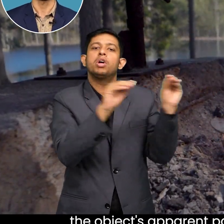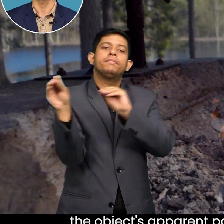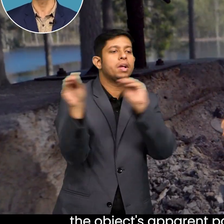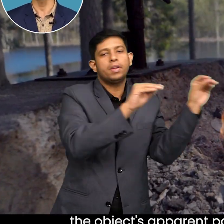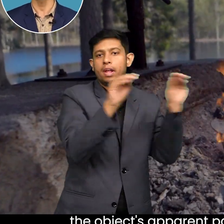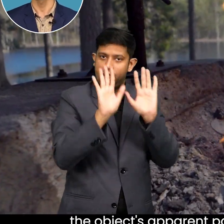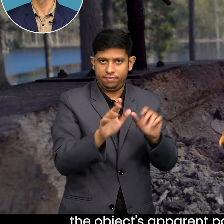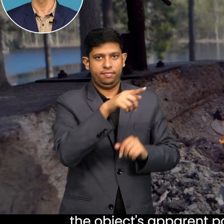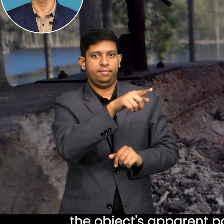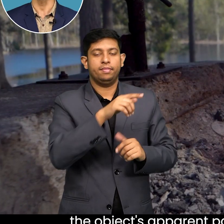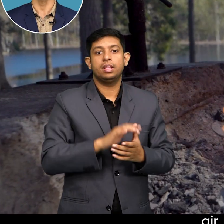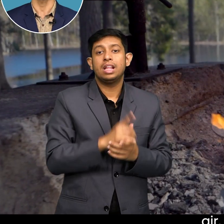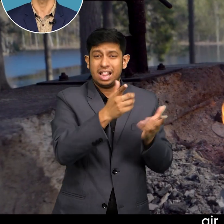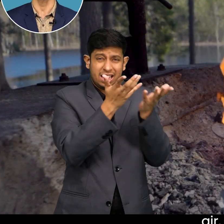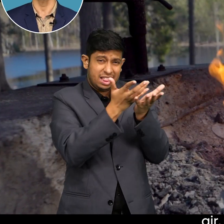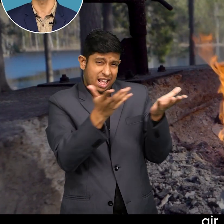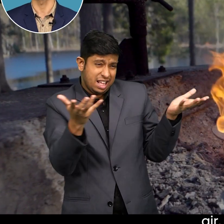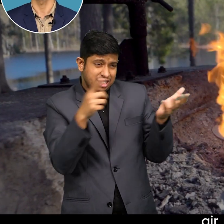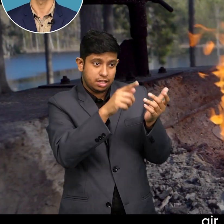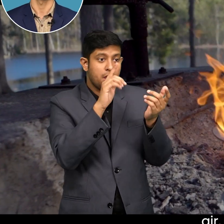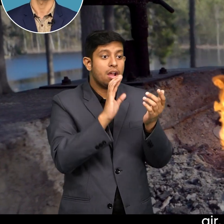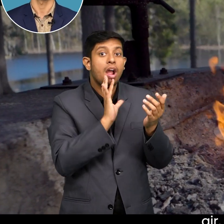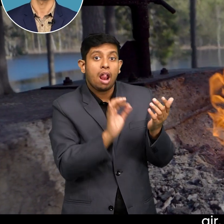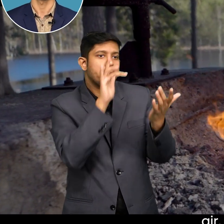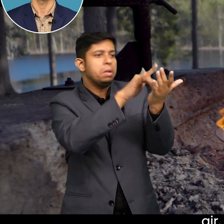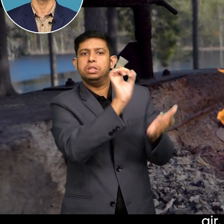as seen through the hot air fluctuates.